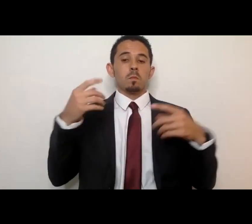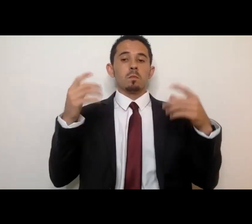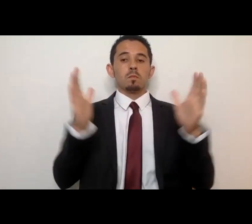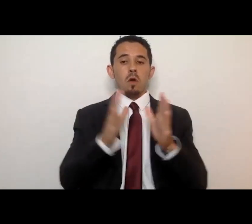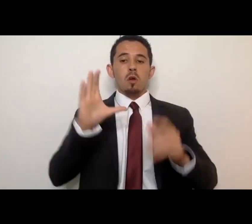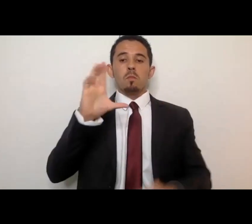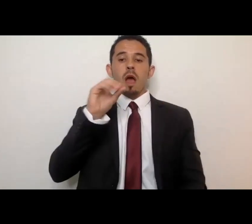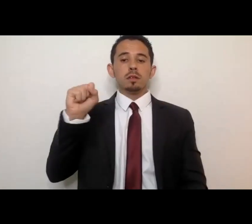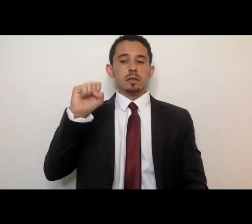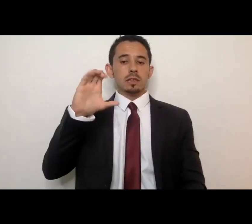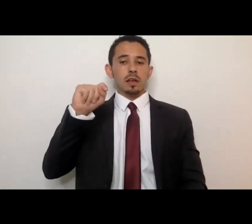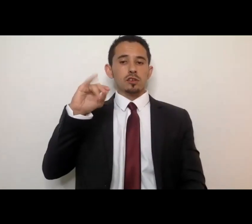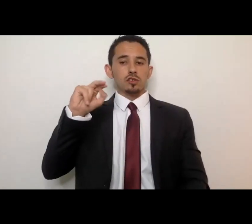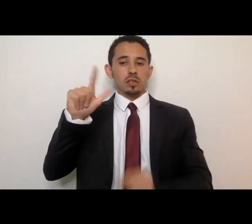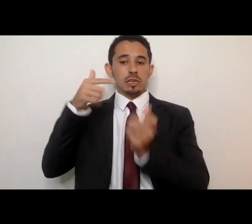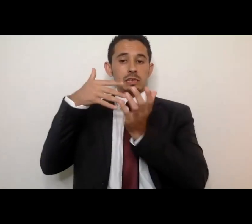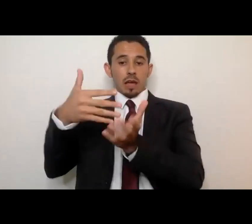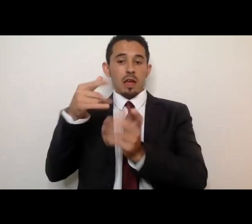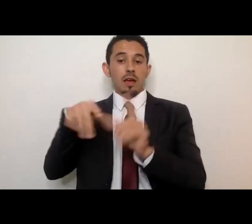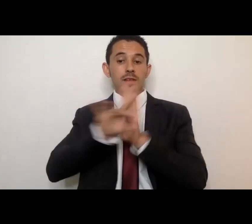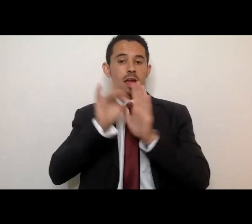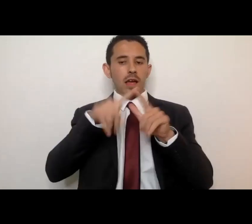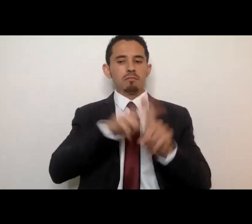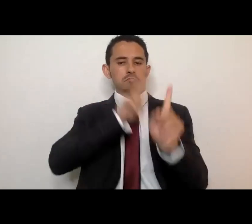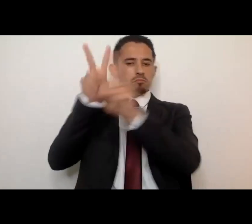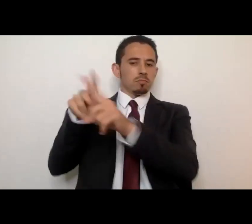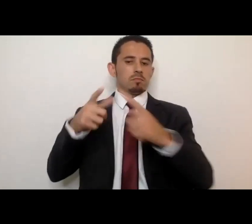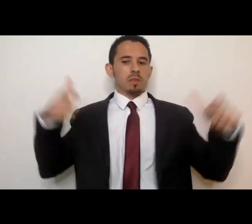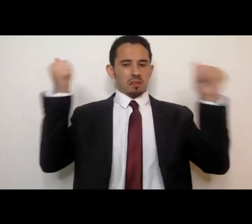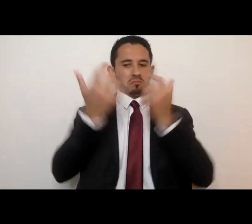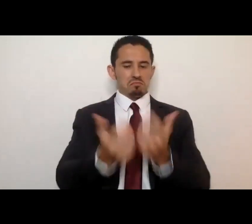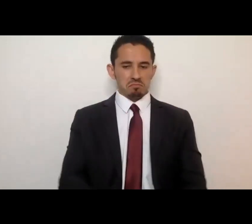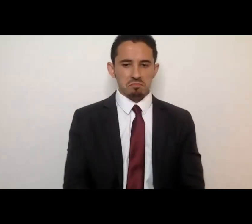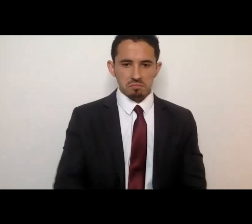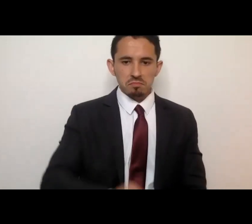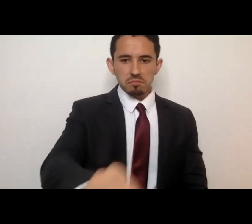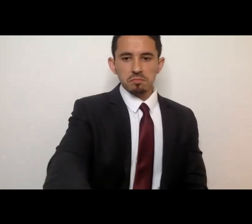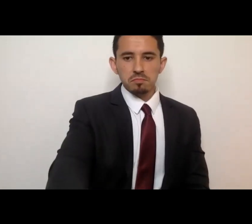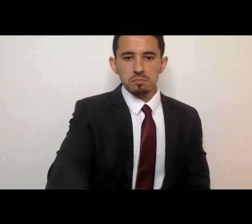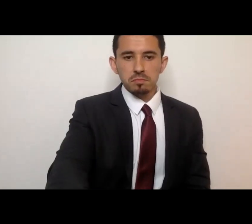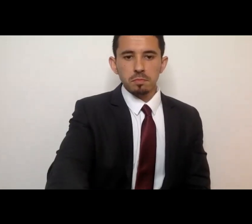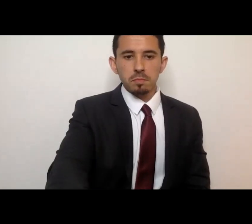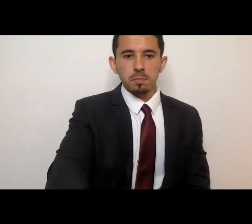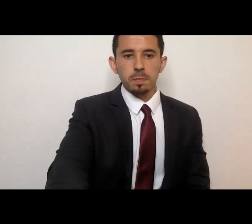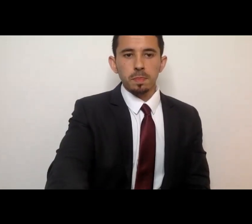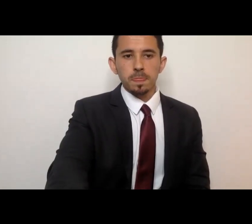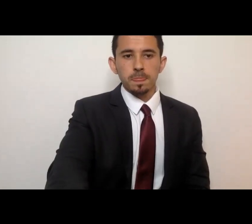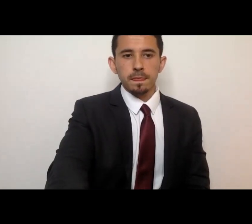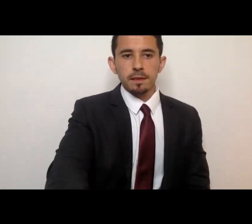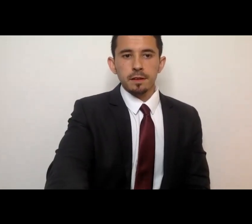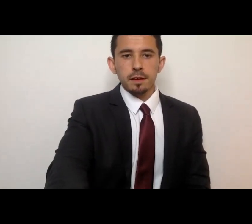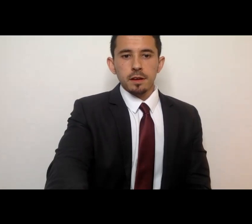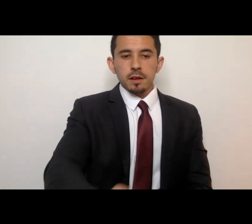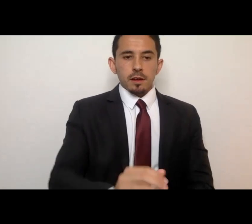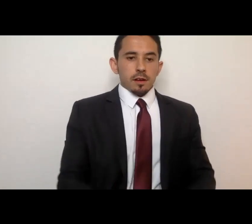country. This was a small cross-sectional study, so findings cannot be generalized.